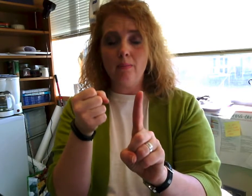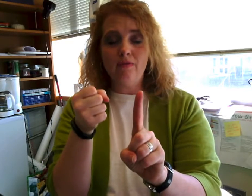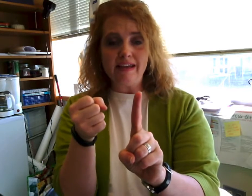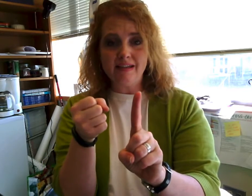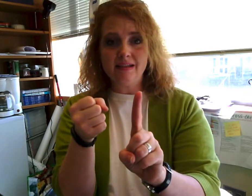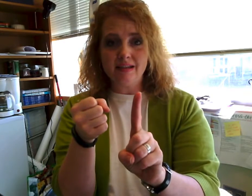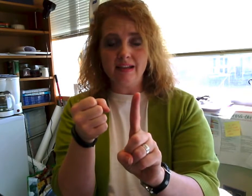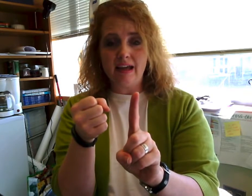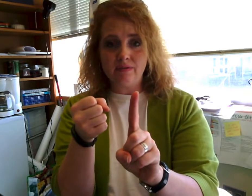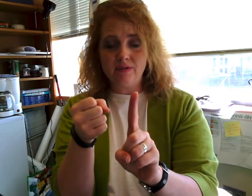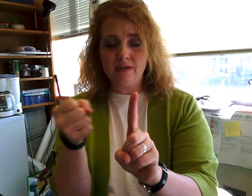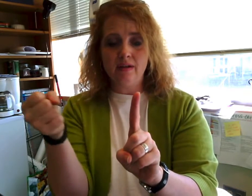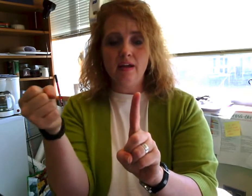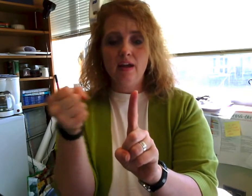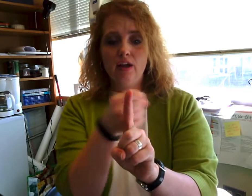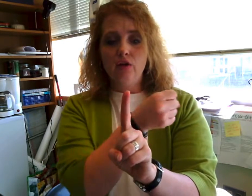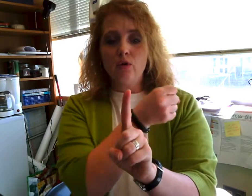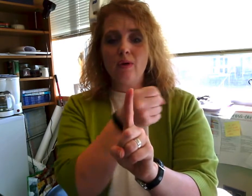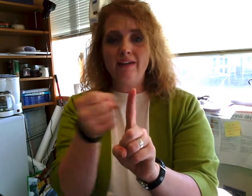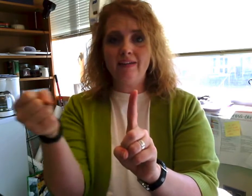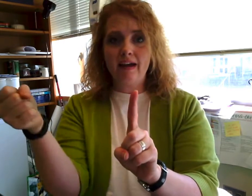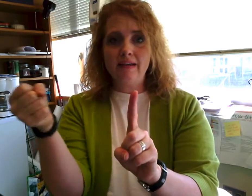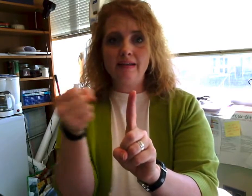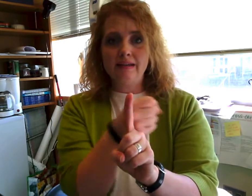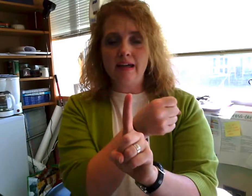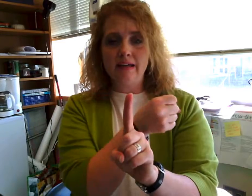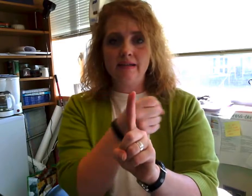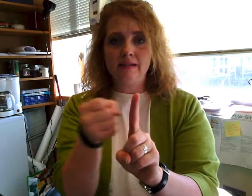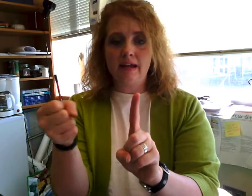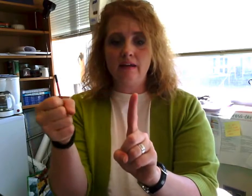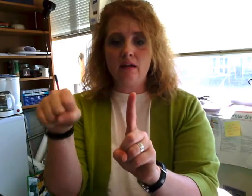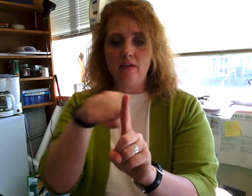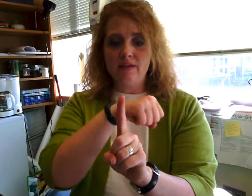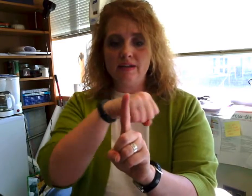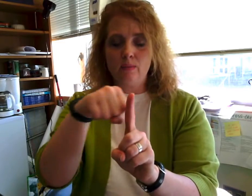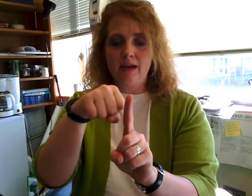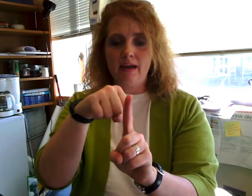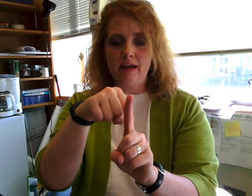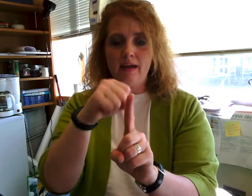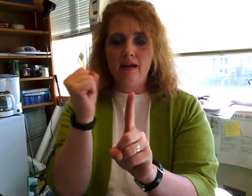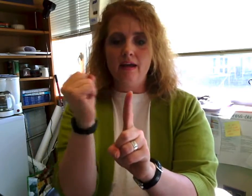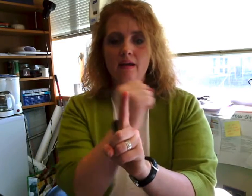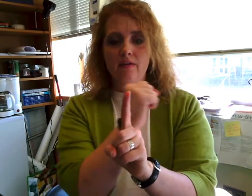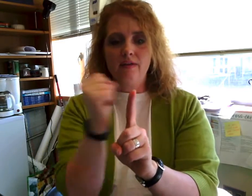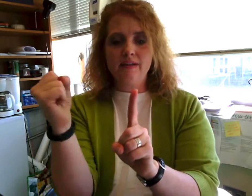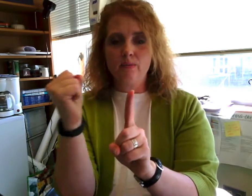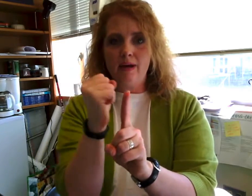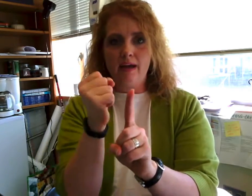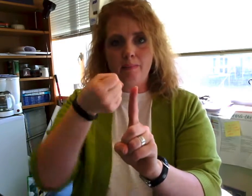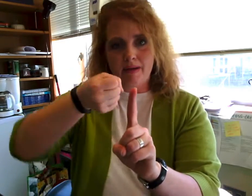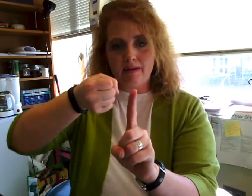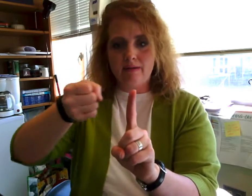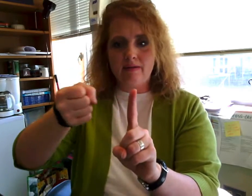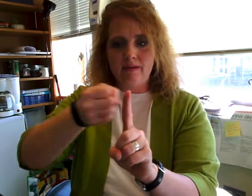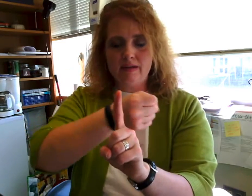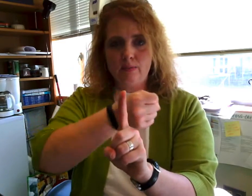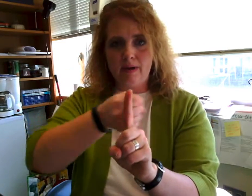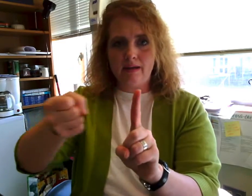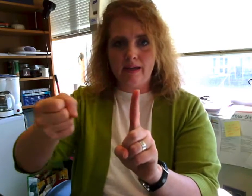palm facing to the left. You're going side to side to side, not this way, but this way,